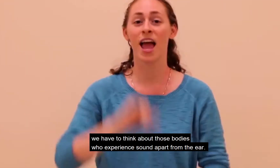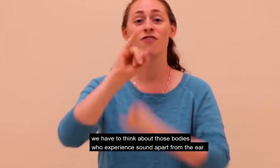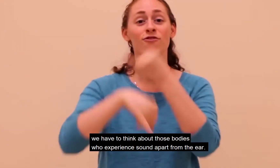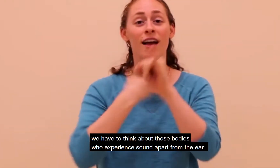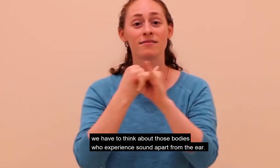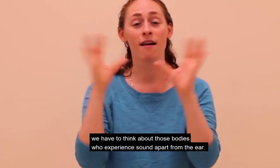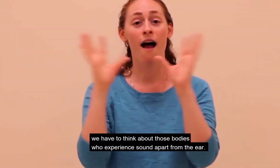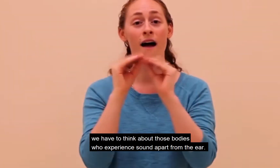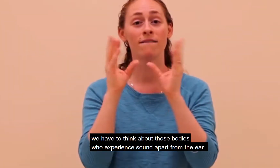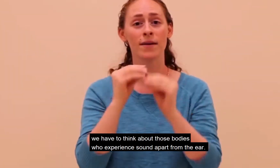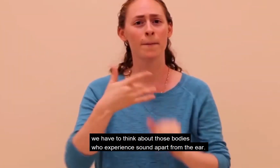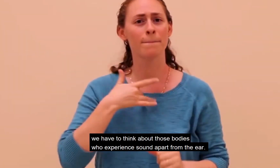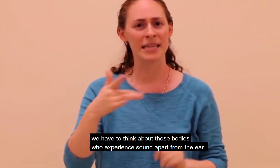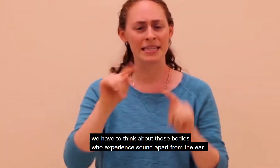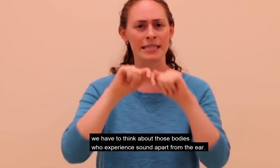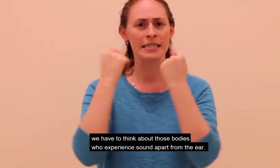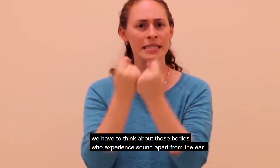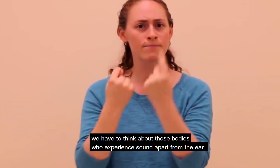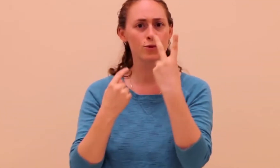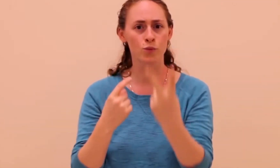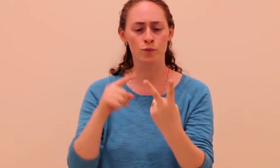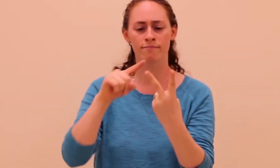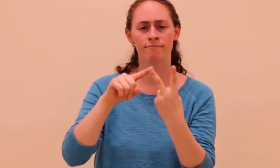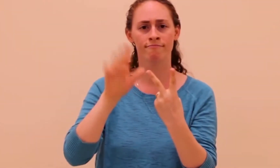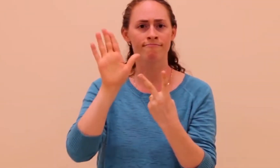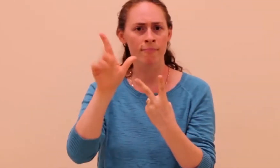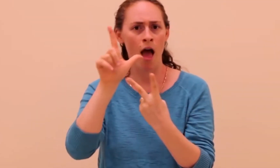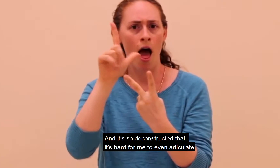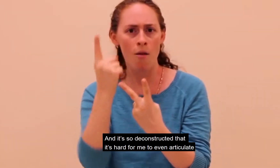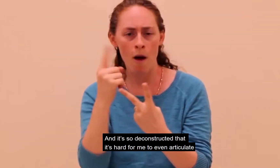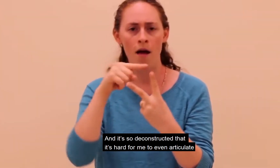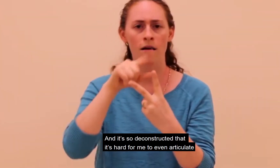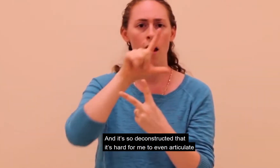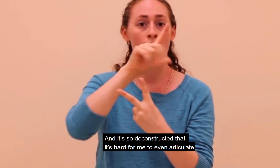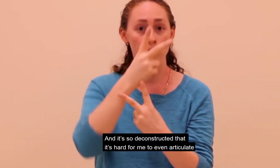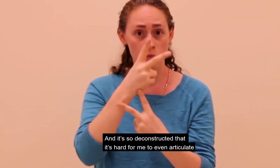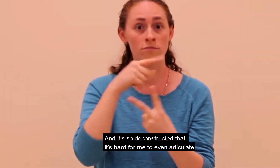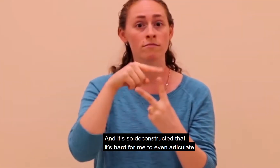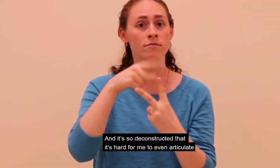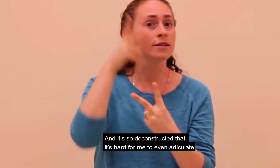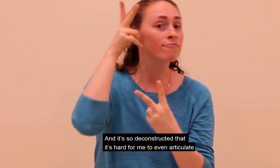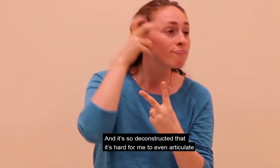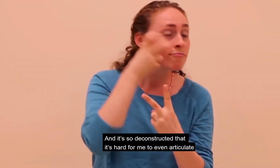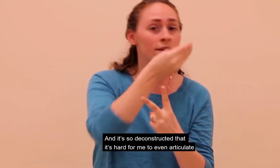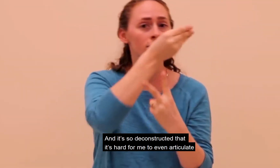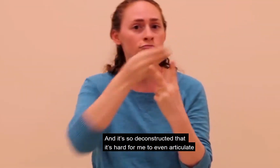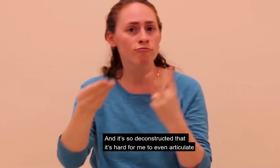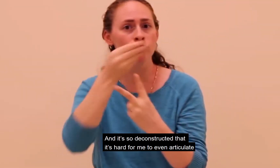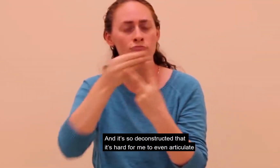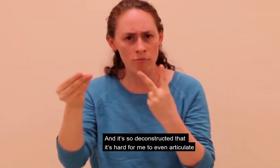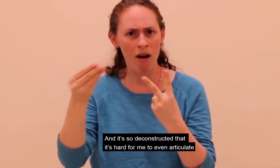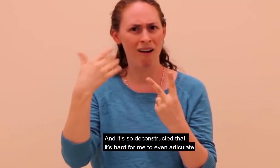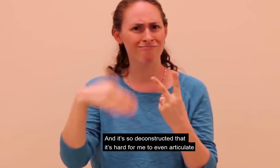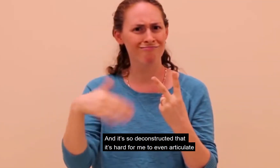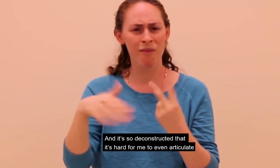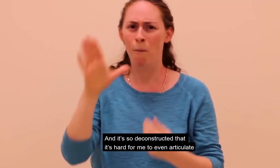experience sound apart from the ear. And it's so deconstructed that it's hard for me to